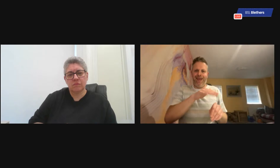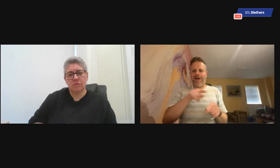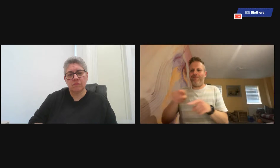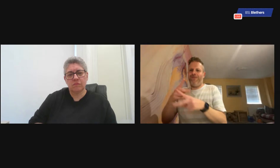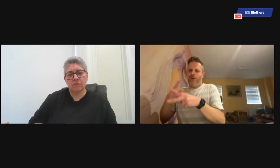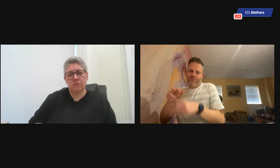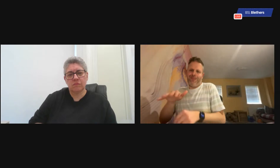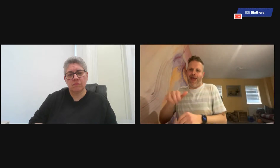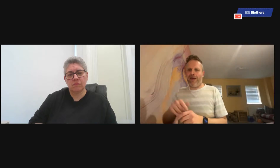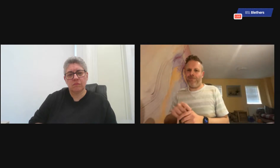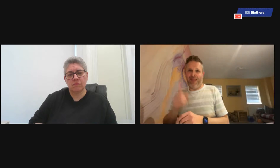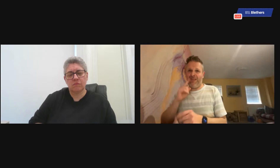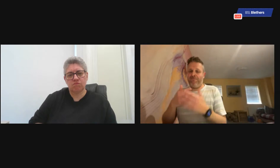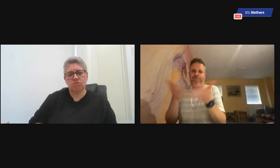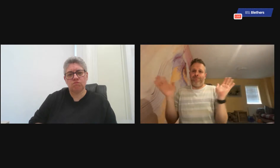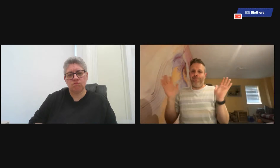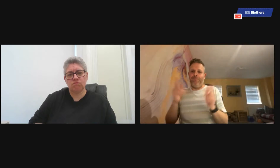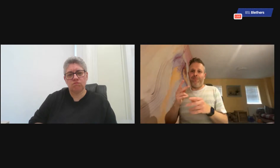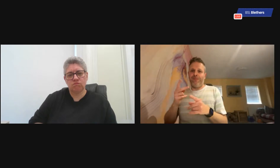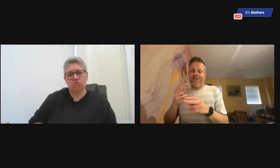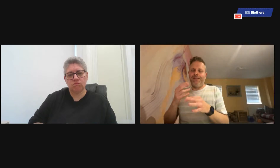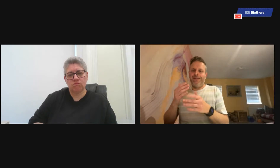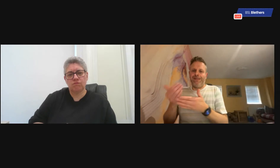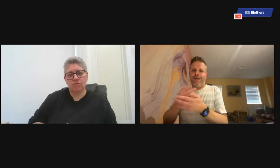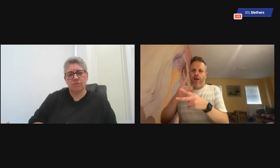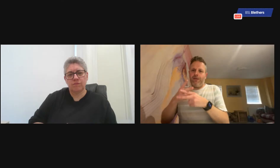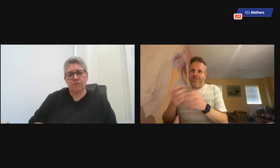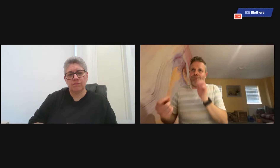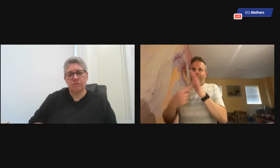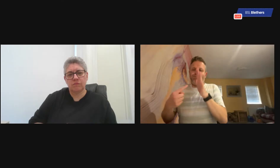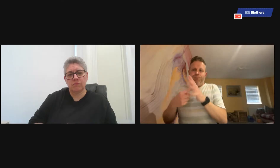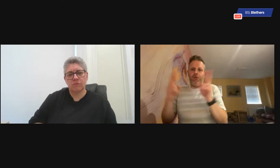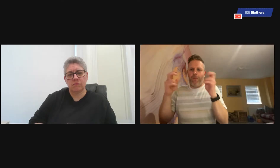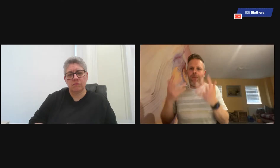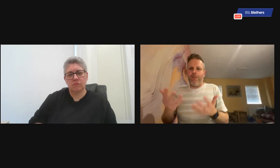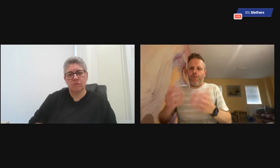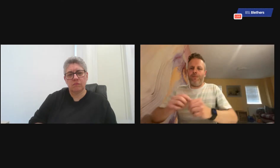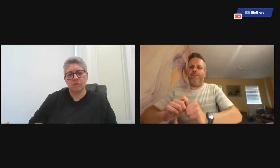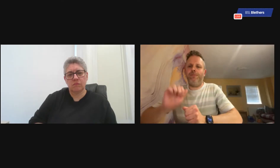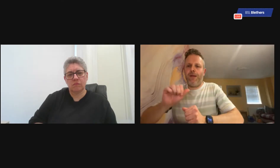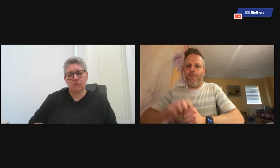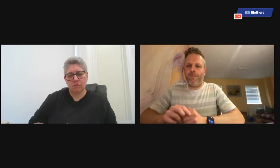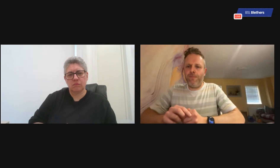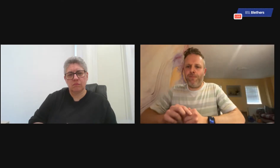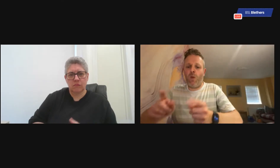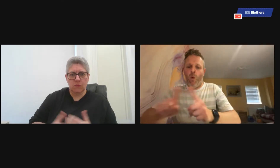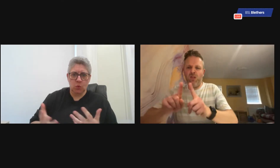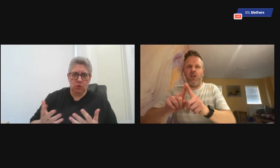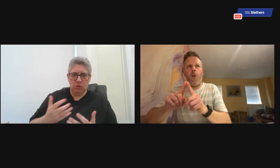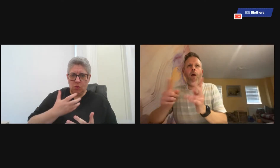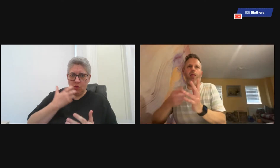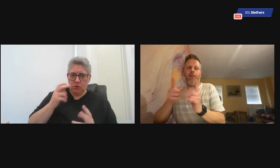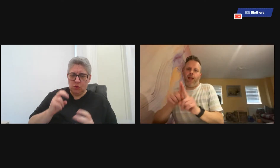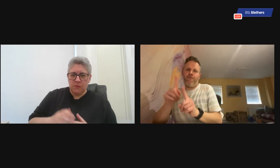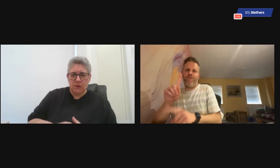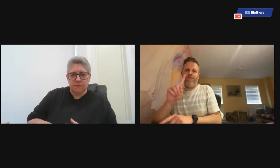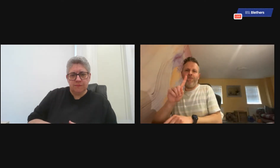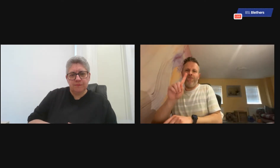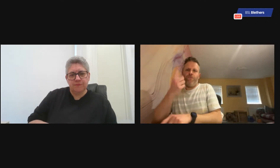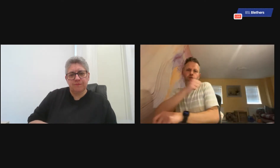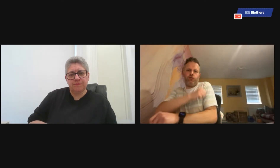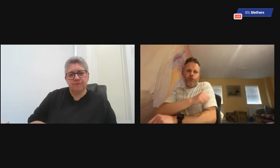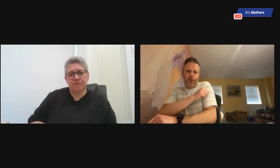safeguarding is really important, actually. All of the training is, and that's certainly one of those. That safeguarding is very key